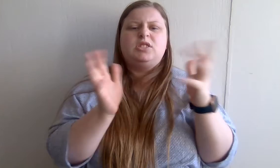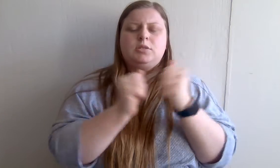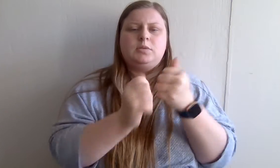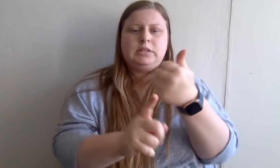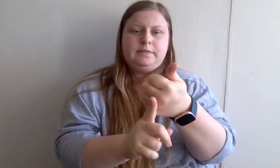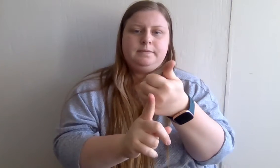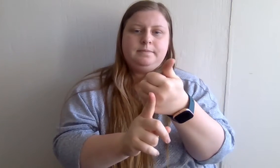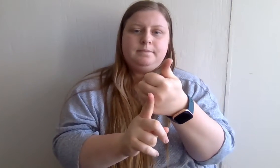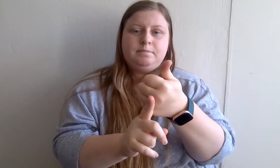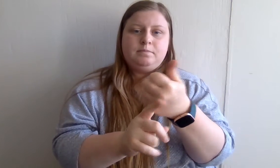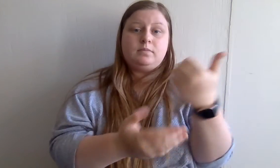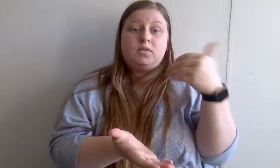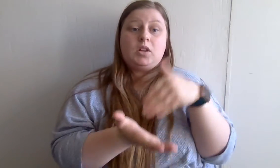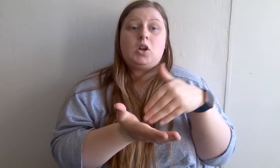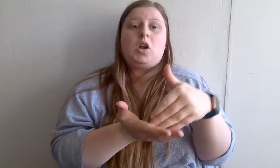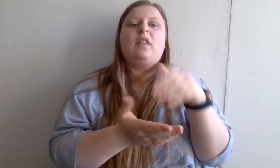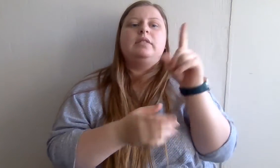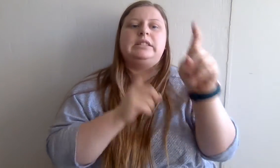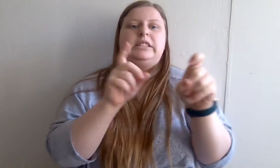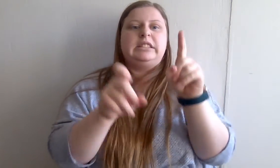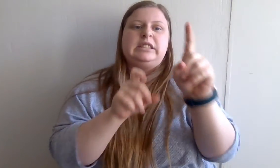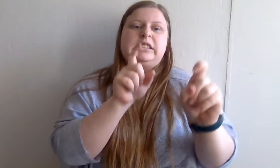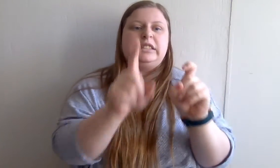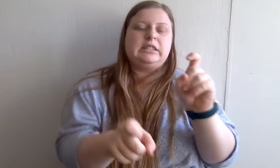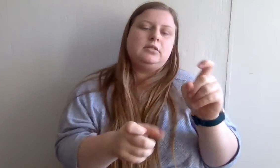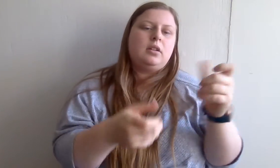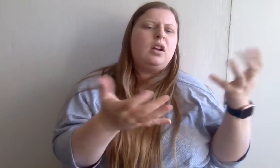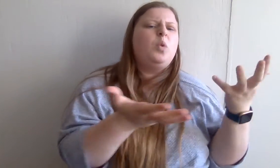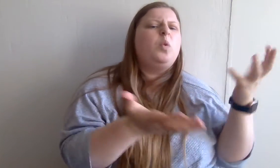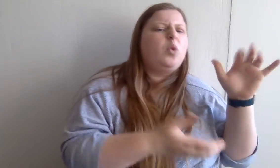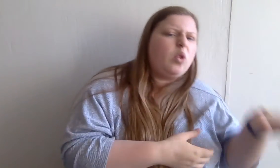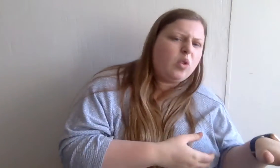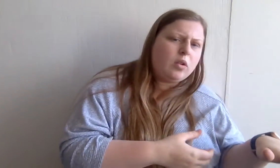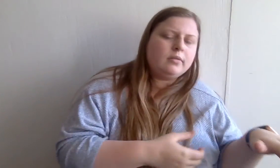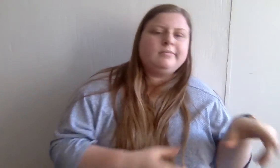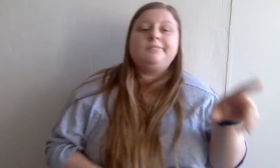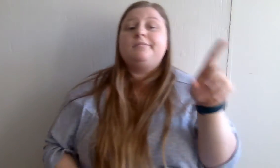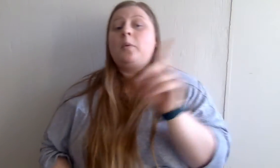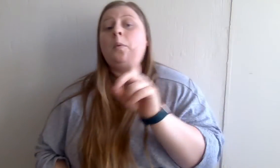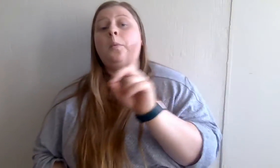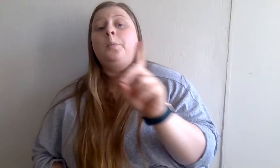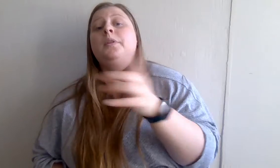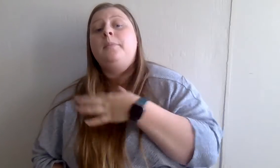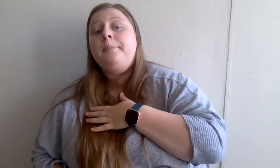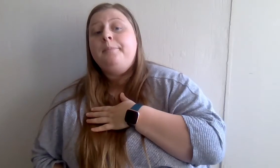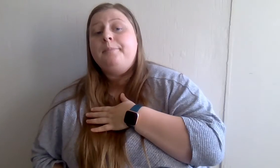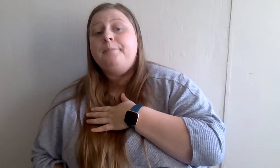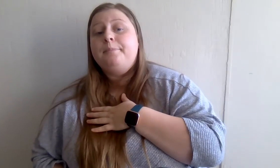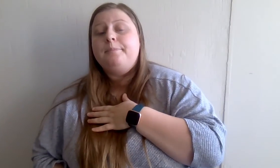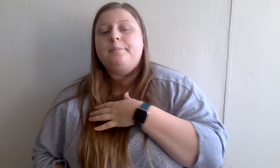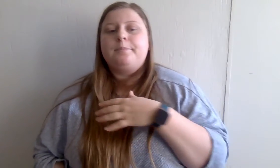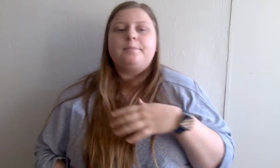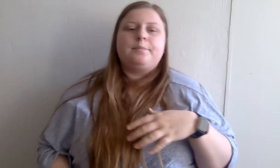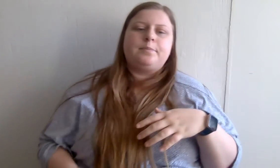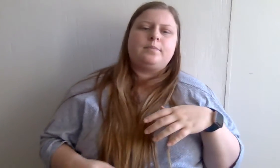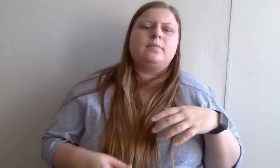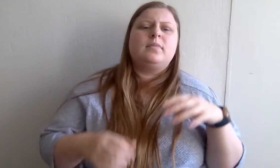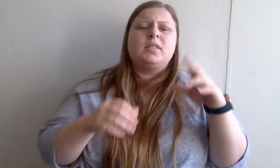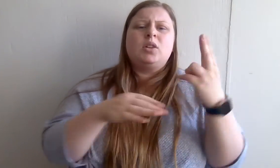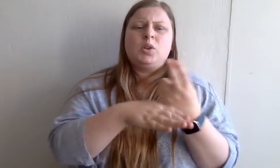they typically continue having a conversation with themselves and ask, "What's that? Where's my?"